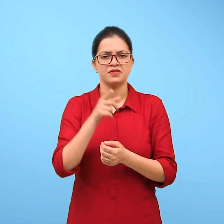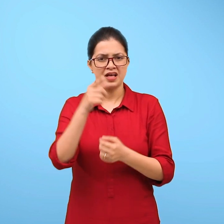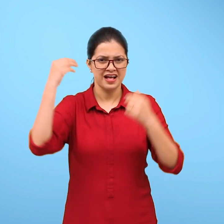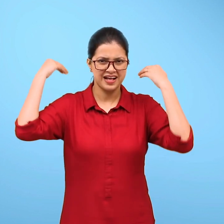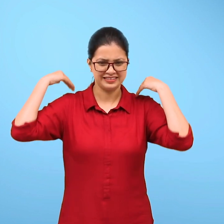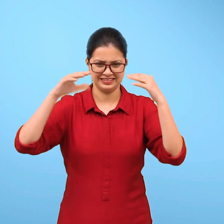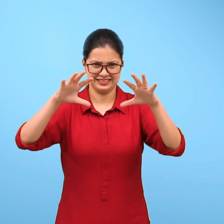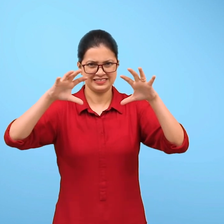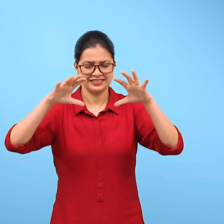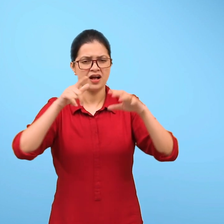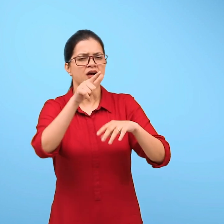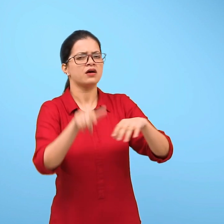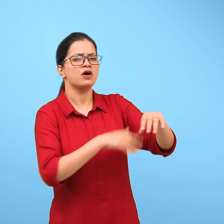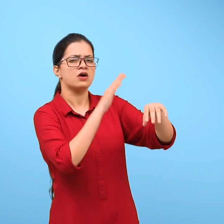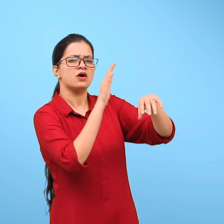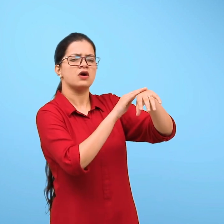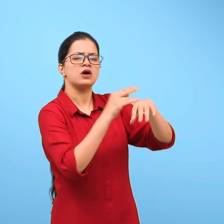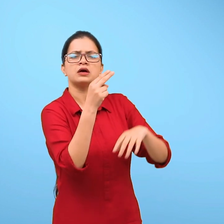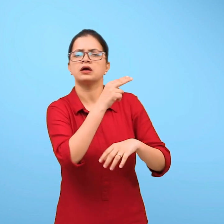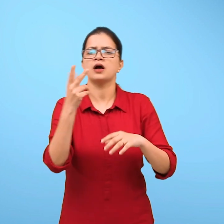They are called shoulder bones.